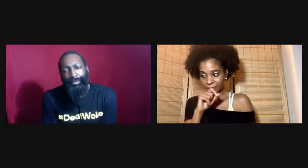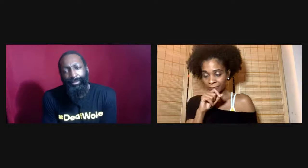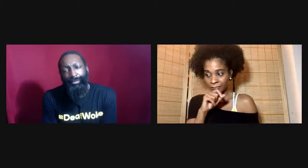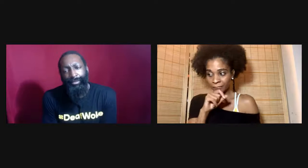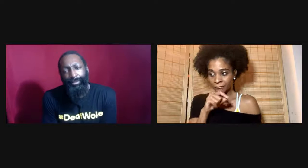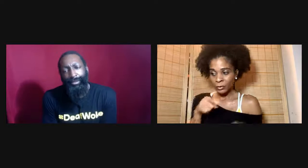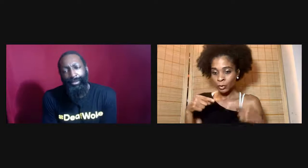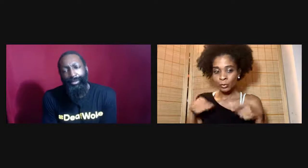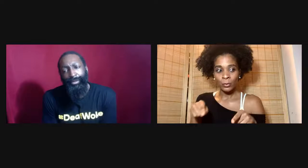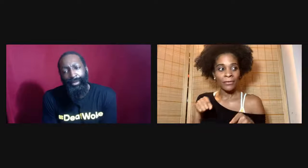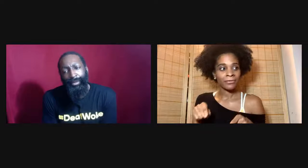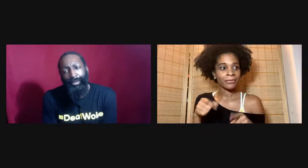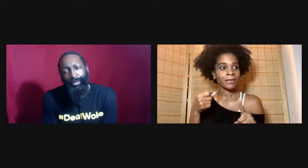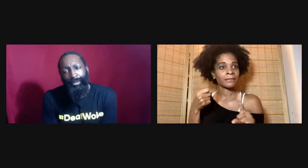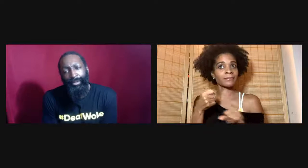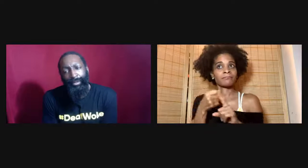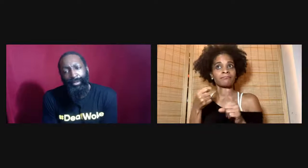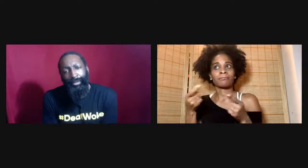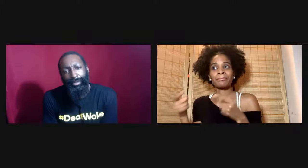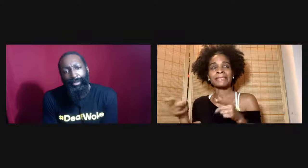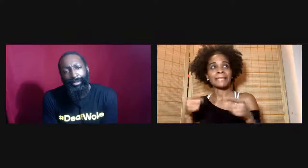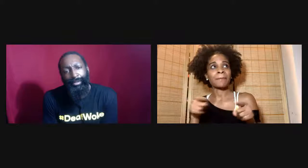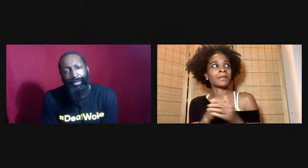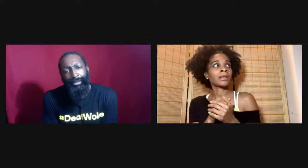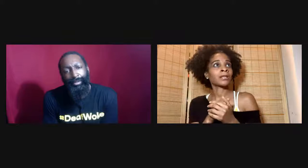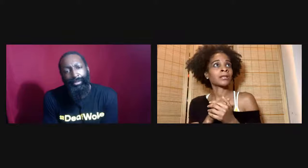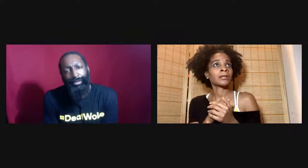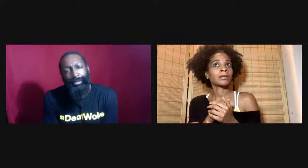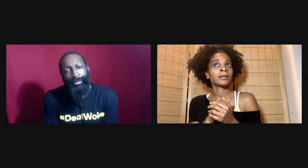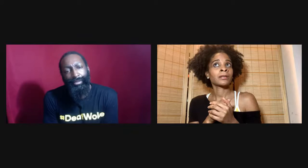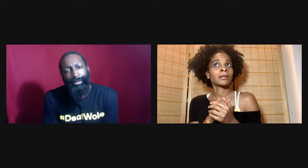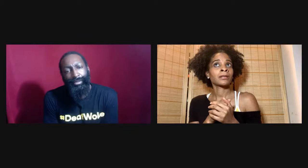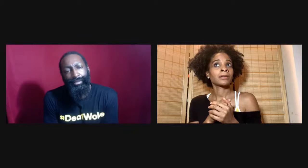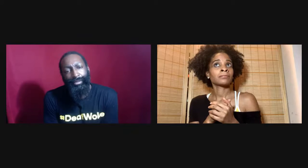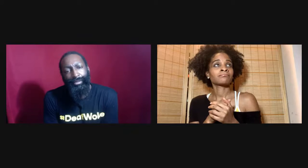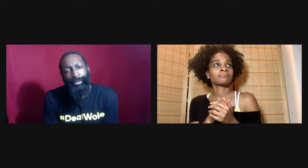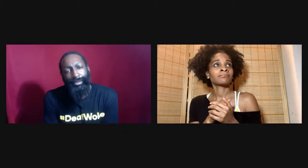I'm glad you asked me. That's a good question.